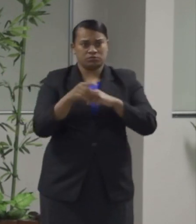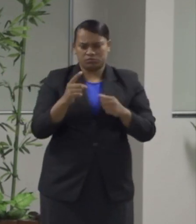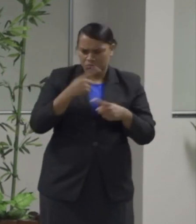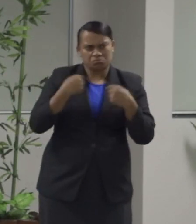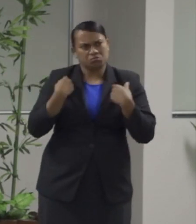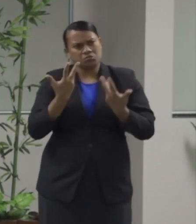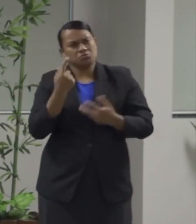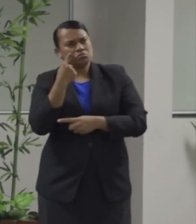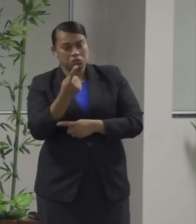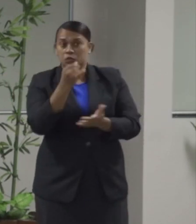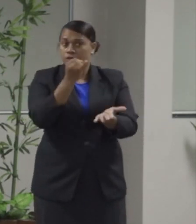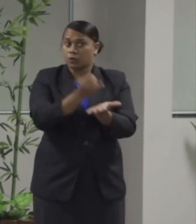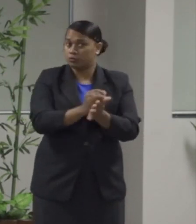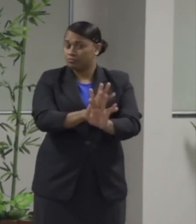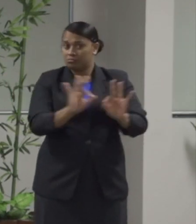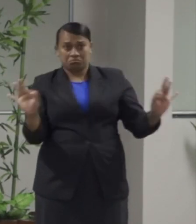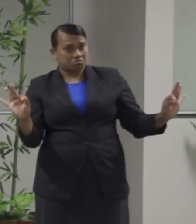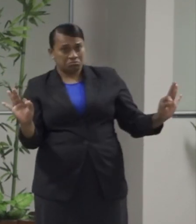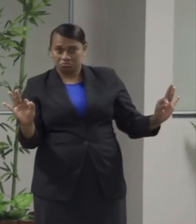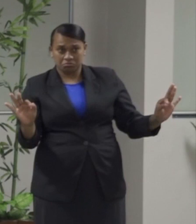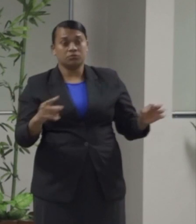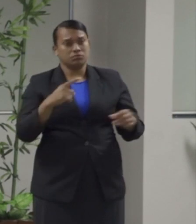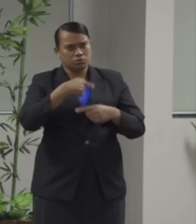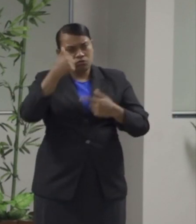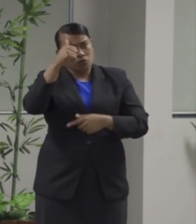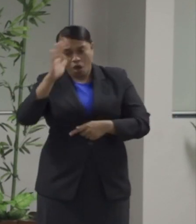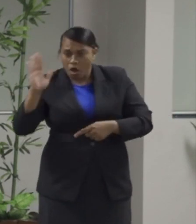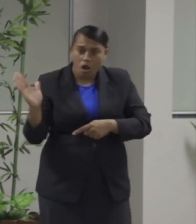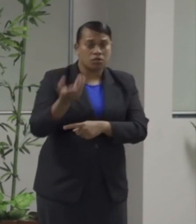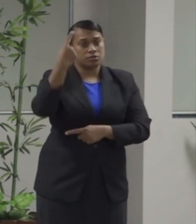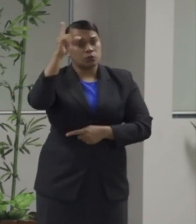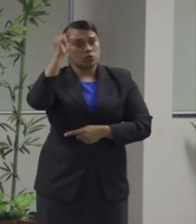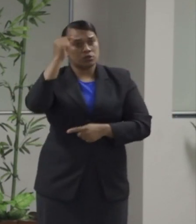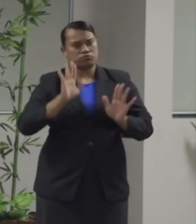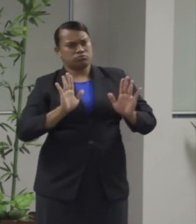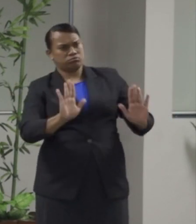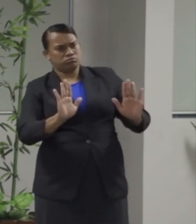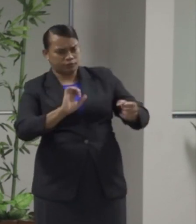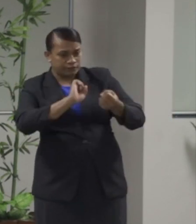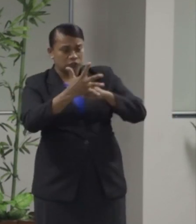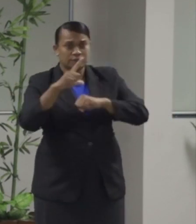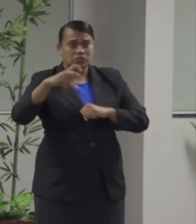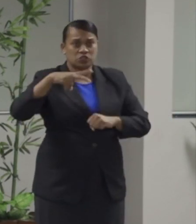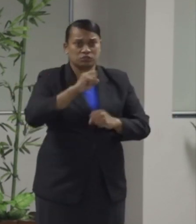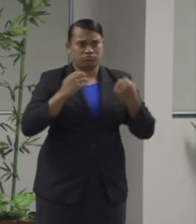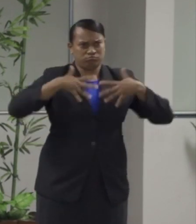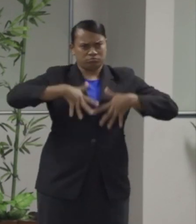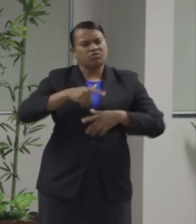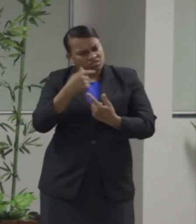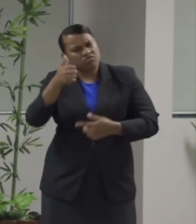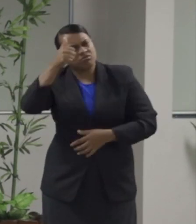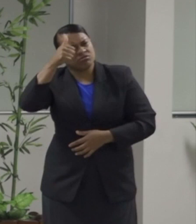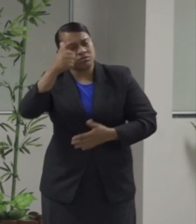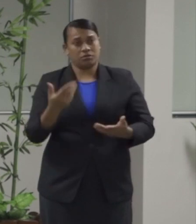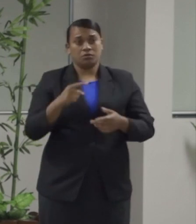mistake. I know every Fijian wants to stop this virus dead in its tracks. I know we all want to get back to